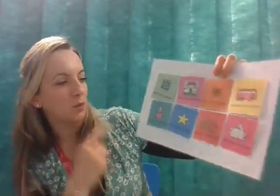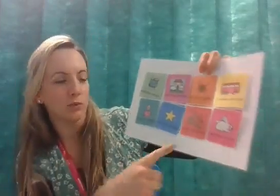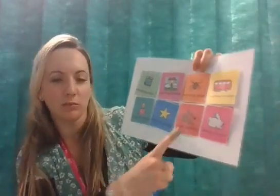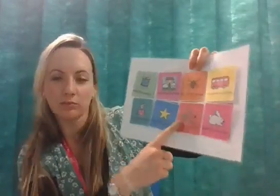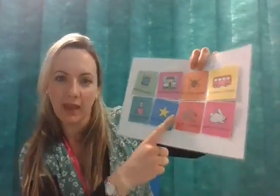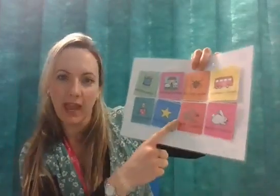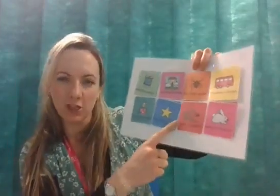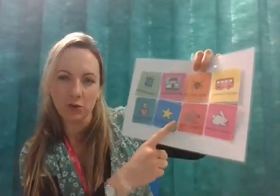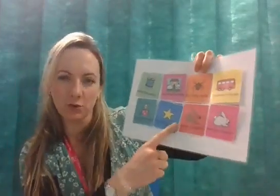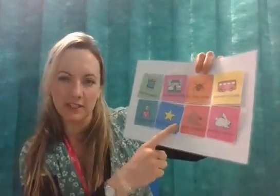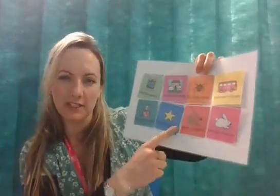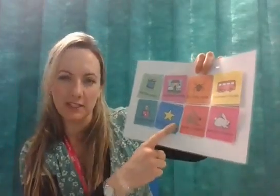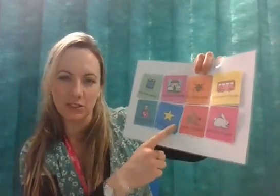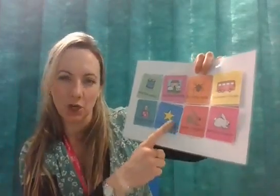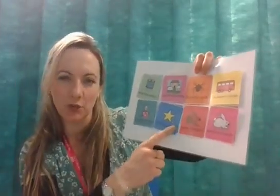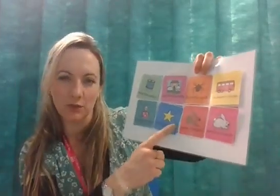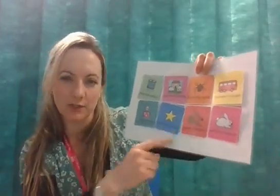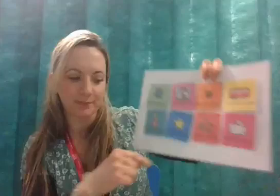Ooh, head, shoulders, knees and toes.